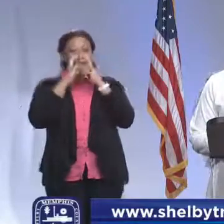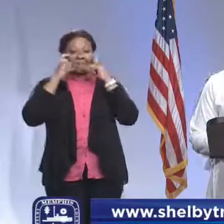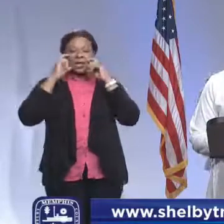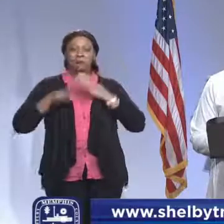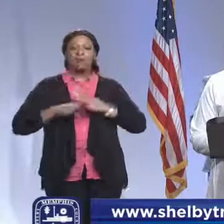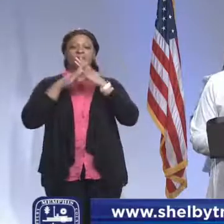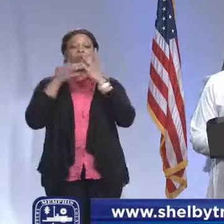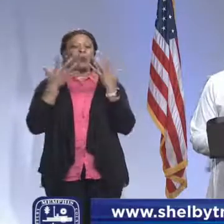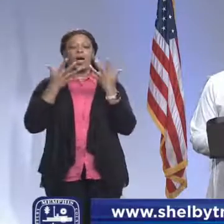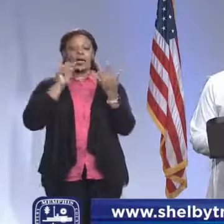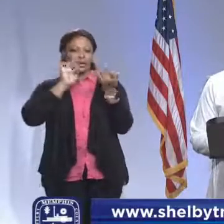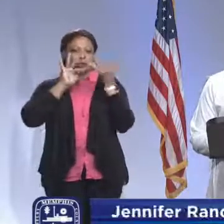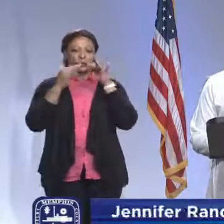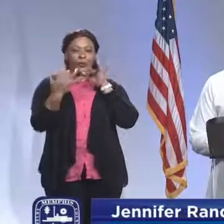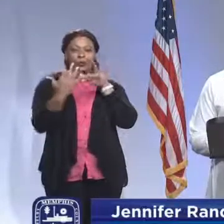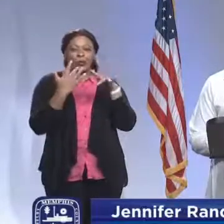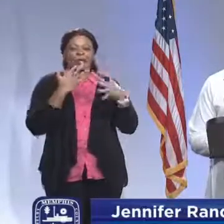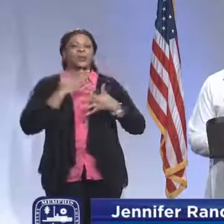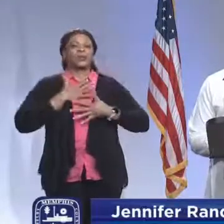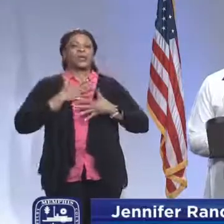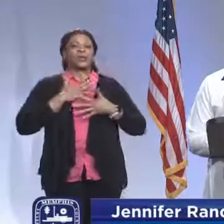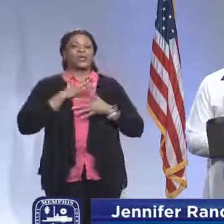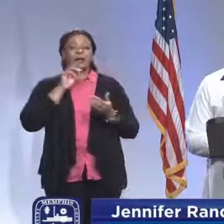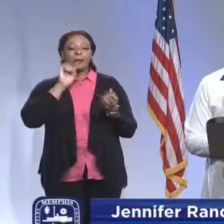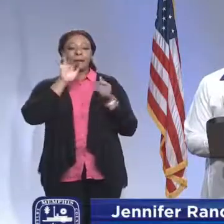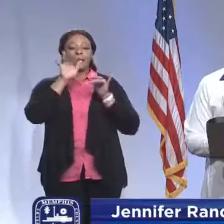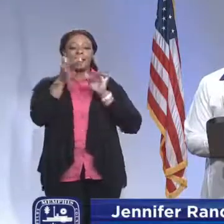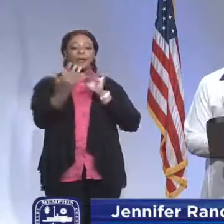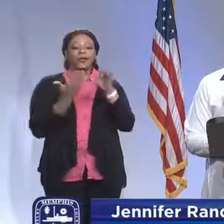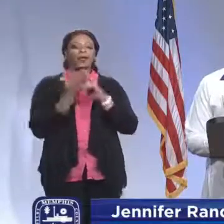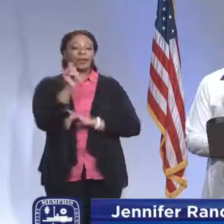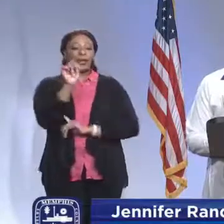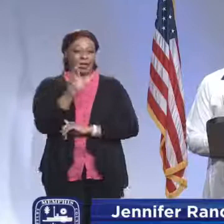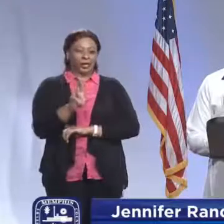from spreading respiratory droplets into the air.